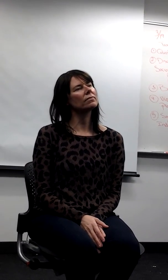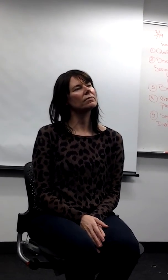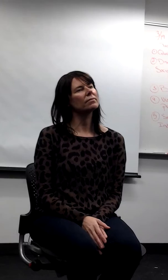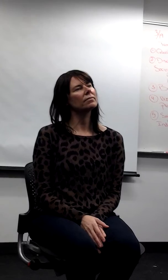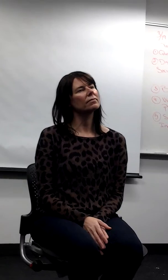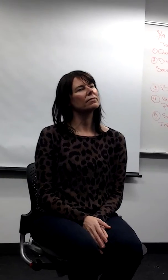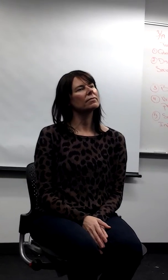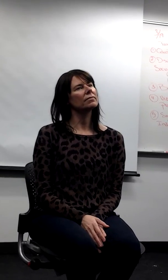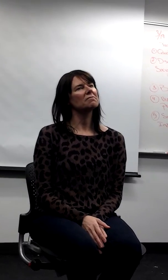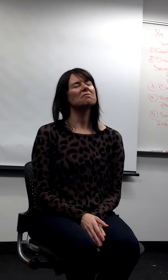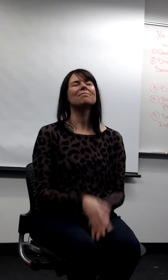my head.